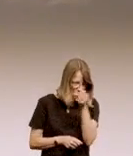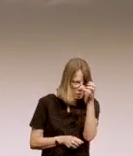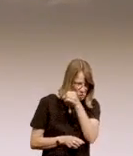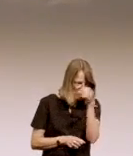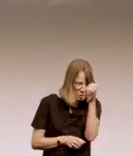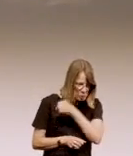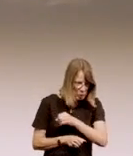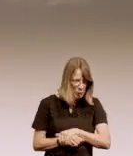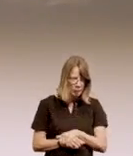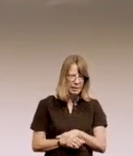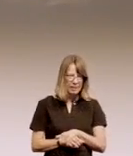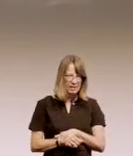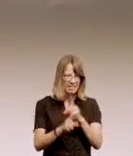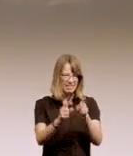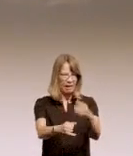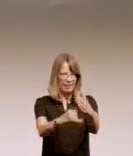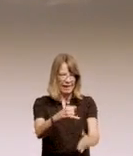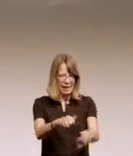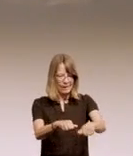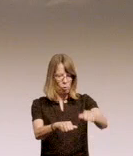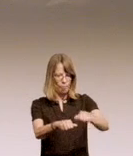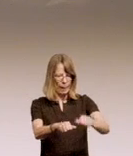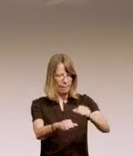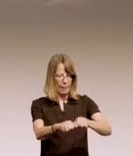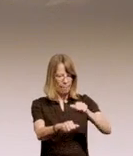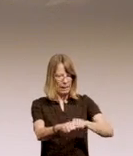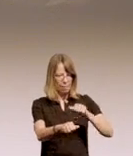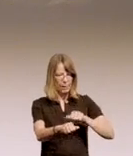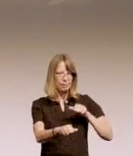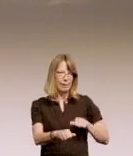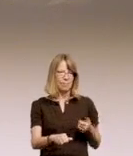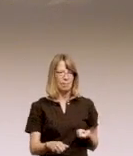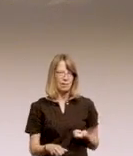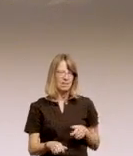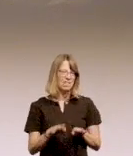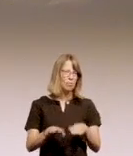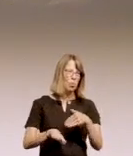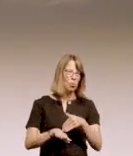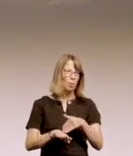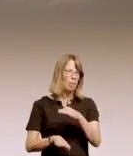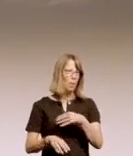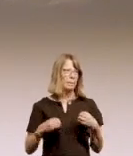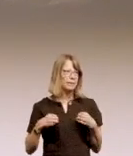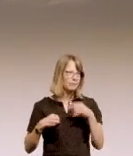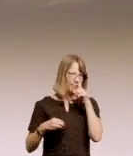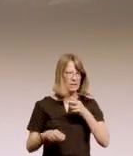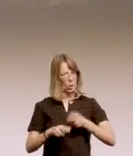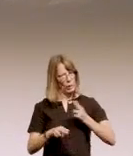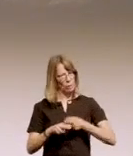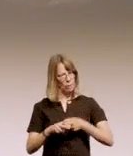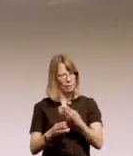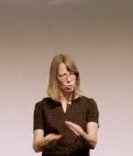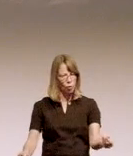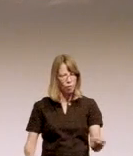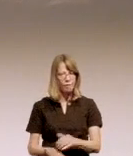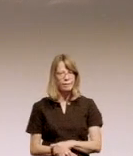track. And sadly, just a nature of big business and everyone wanting something done today. But this is